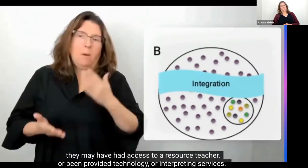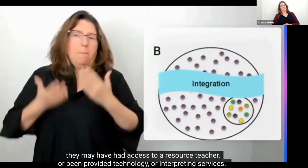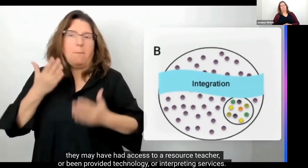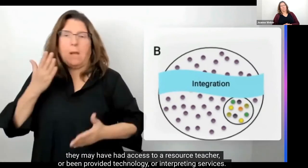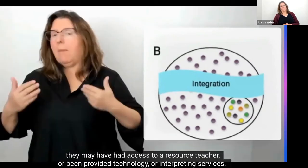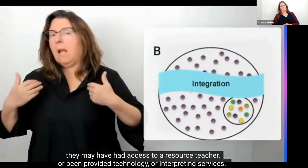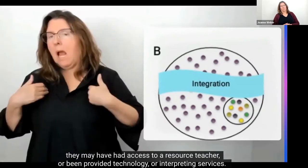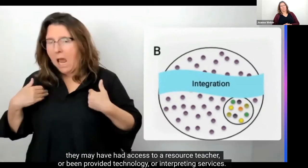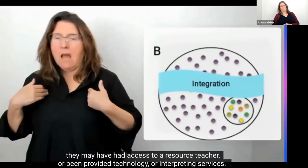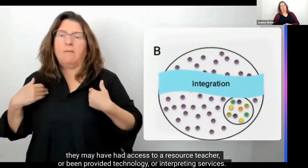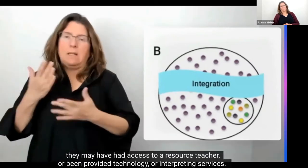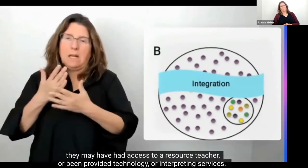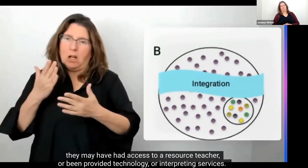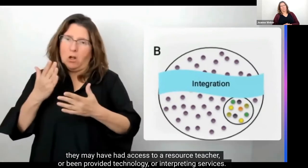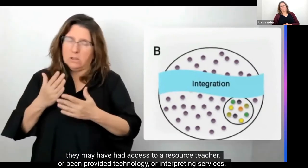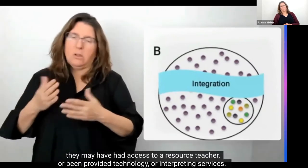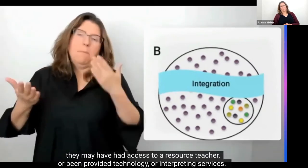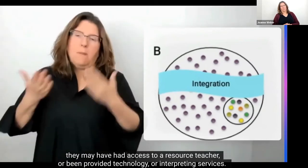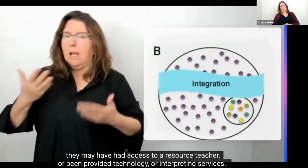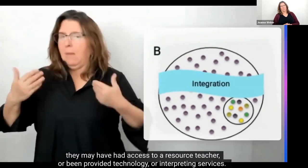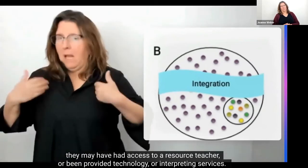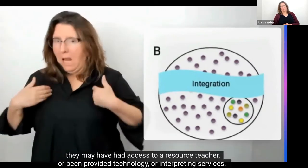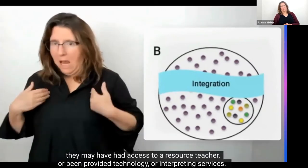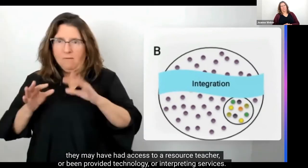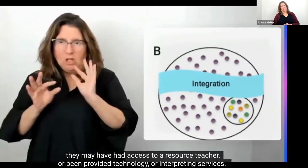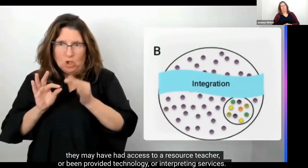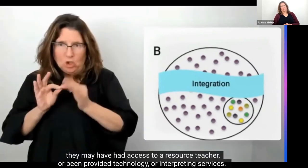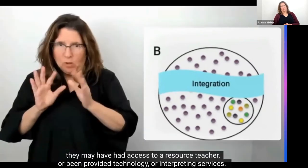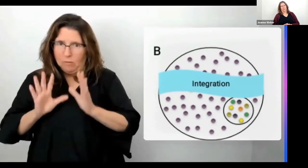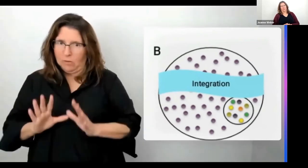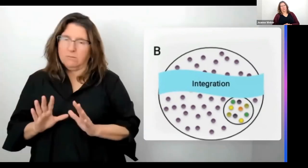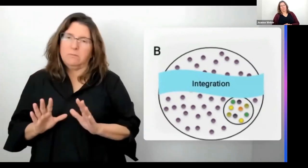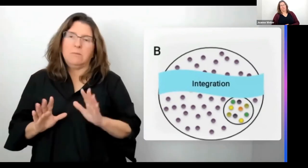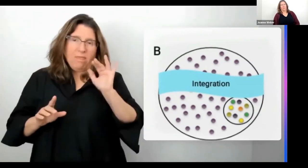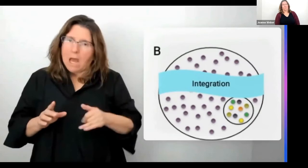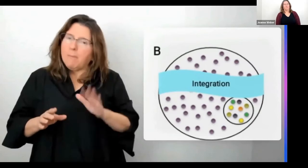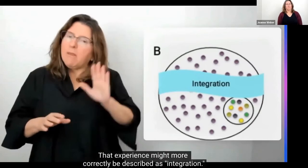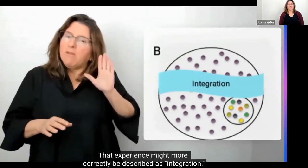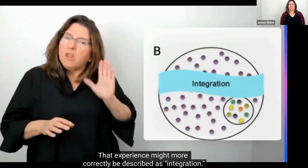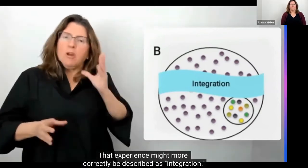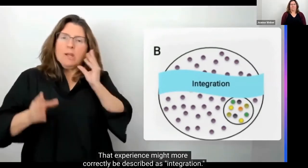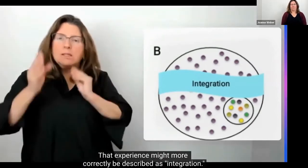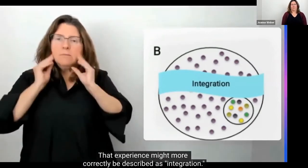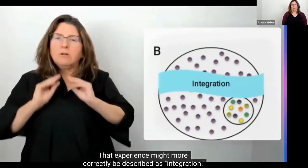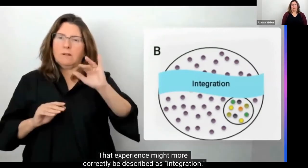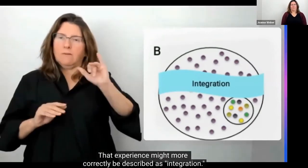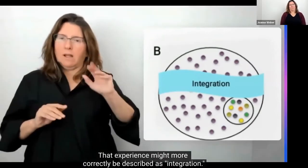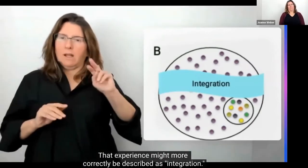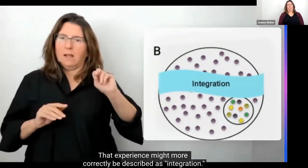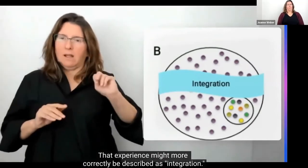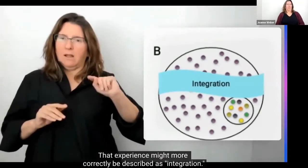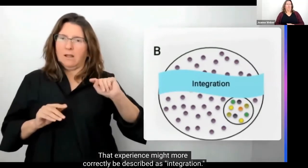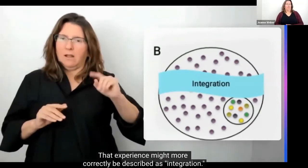teacher or been provided technology or interpreting services. That experience might